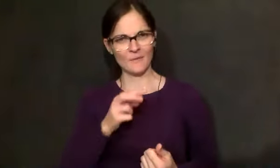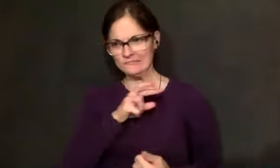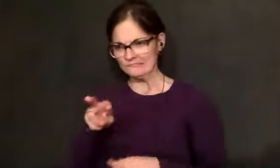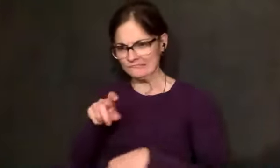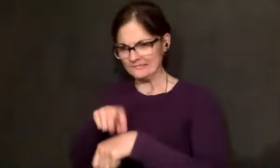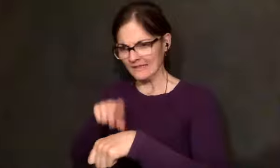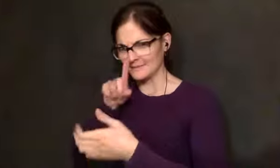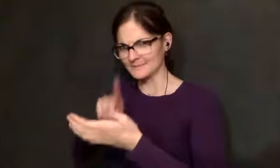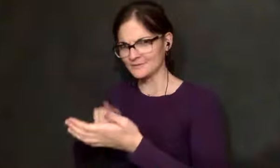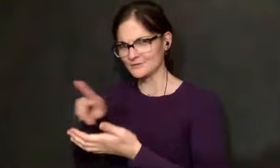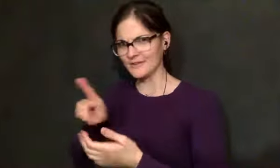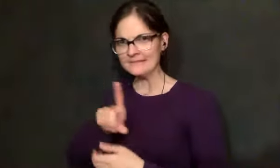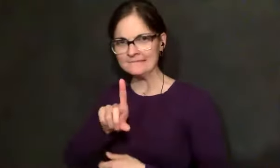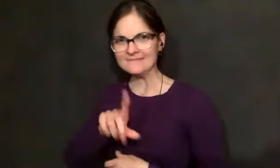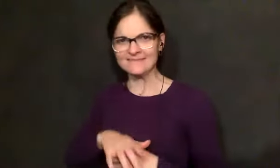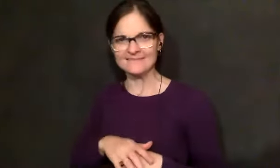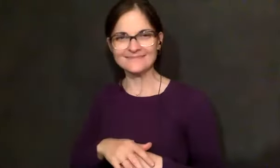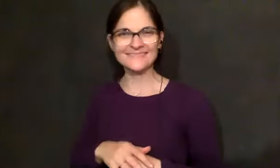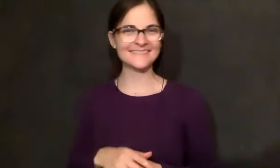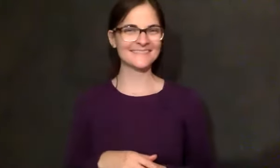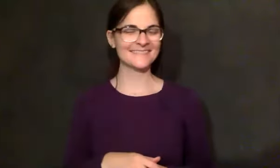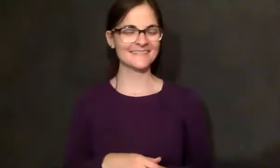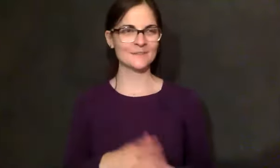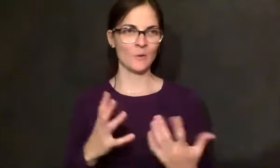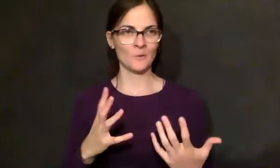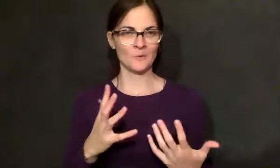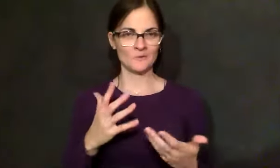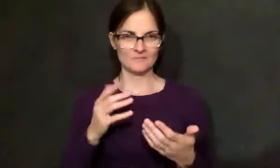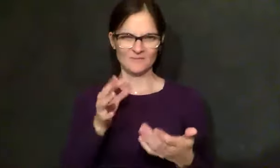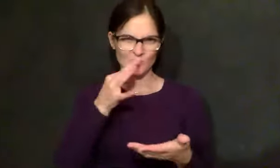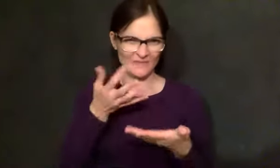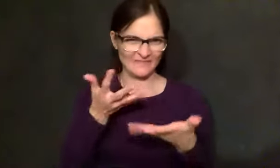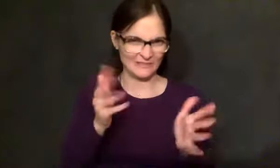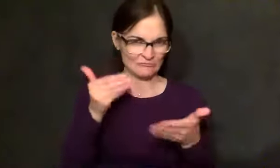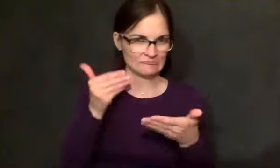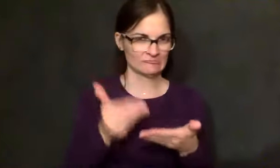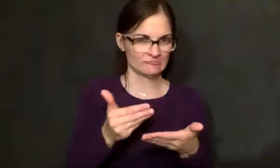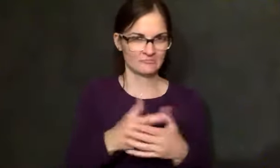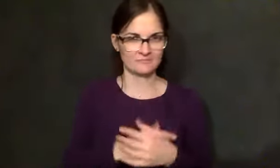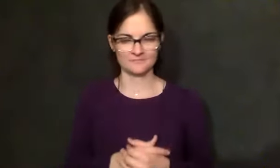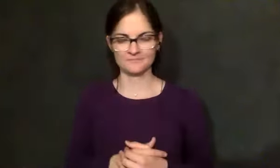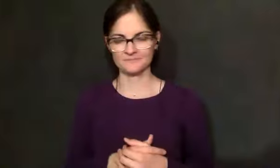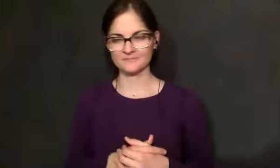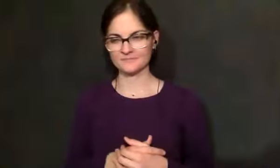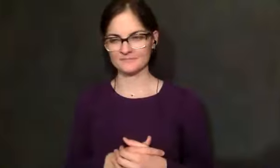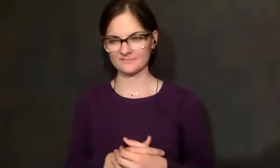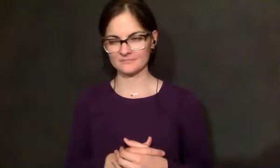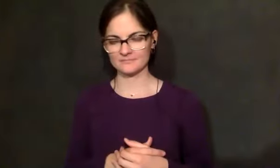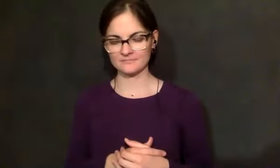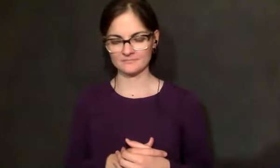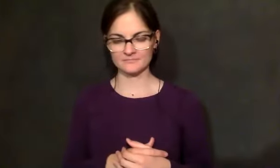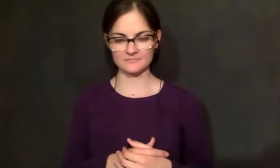left. Look, I guess in conclusion, to wrap up, I can only share on